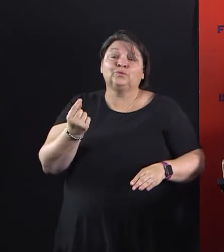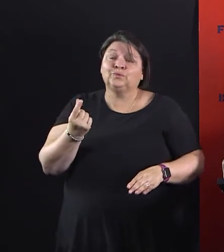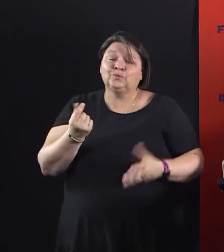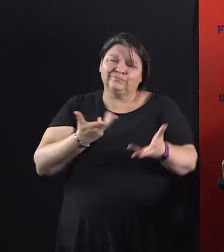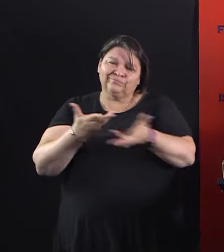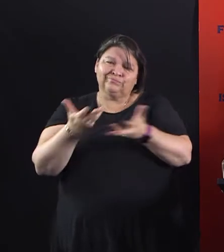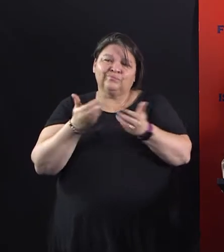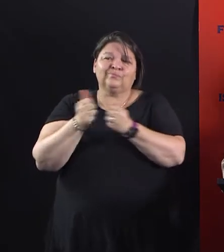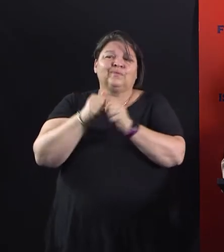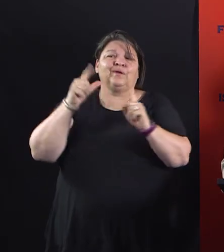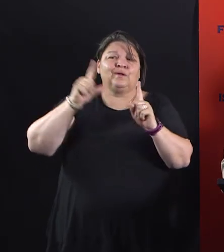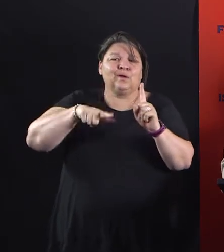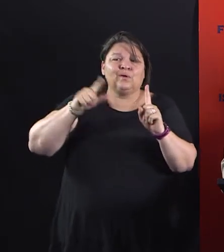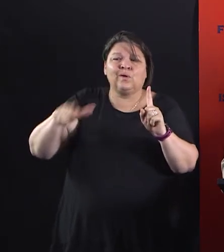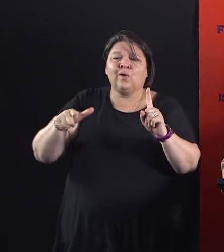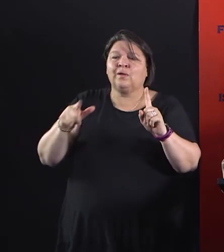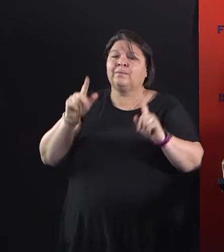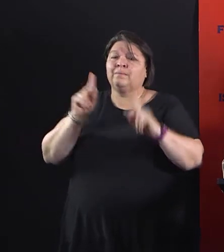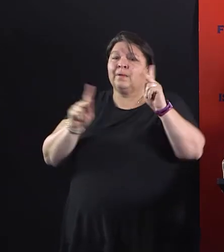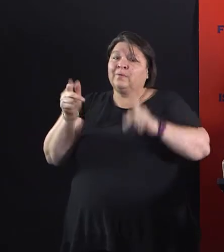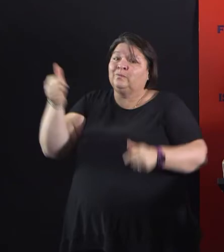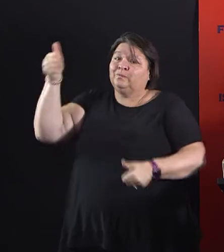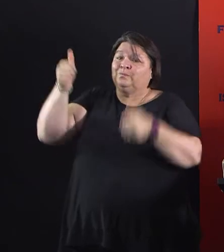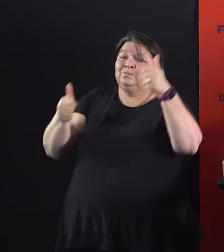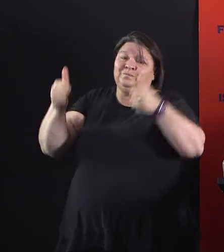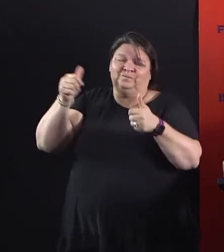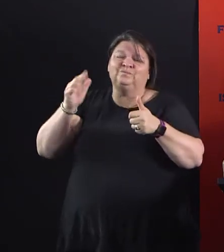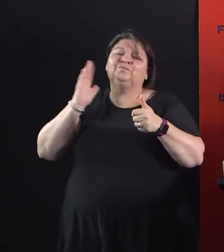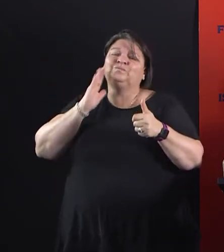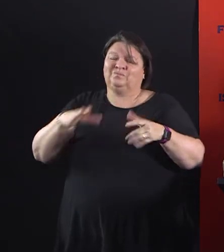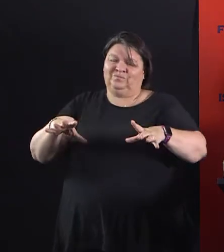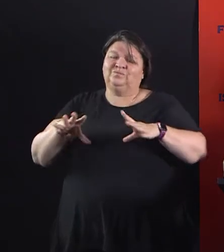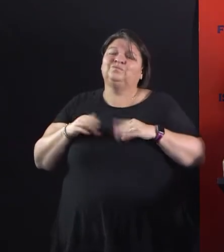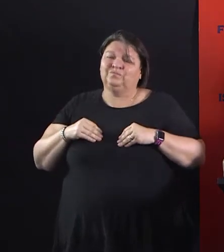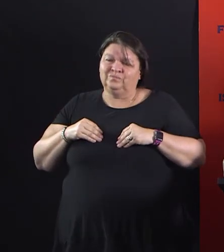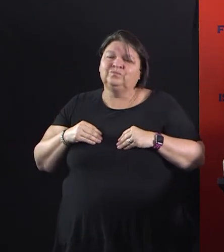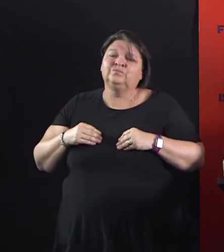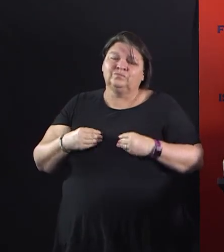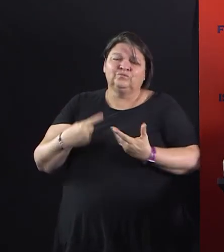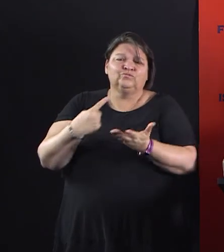on a payment plan, and you cannot be evicted. You can visit